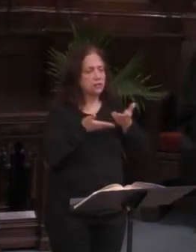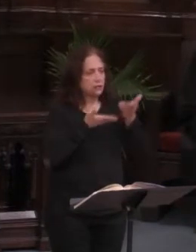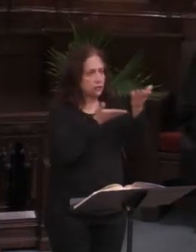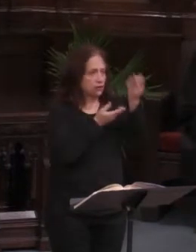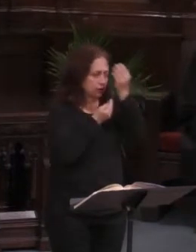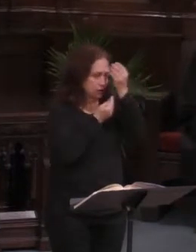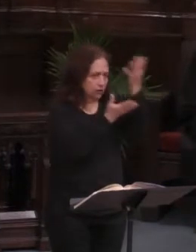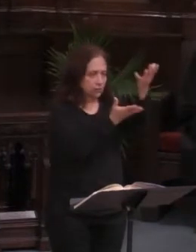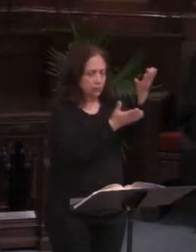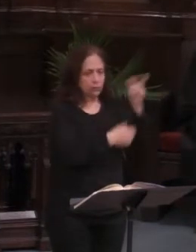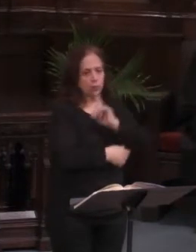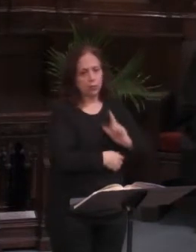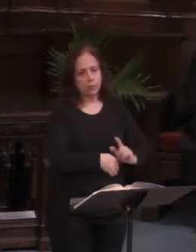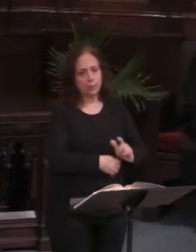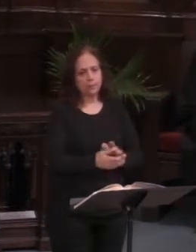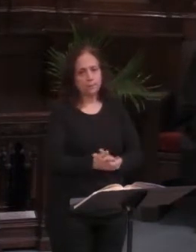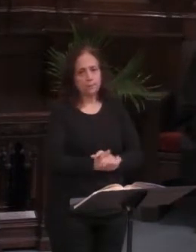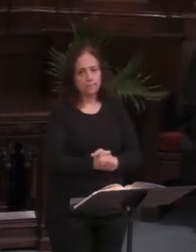Lord.